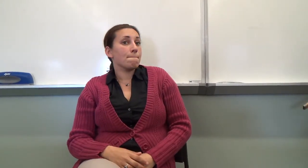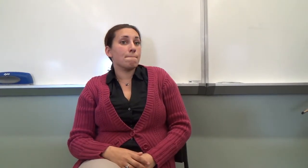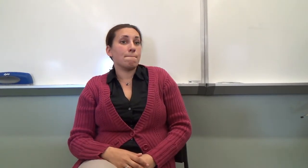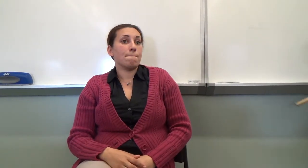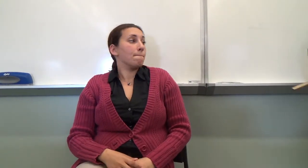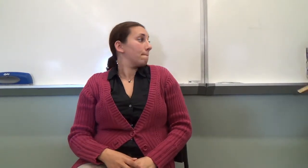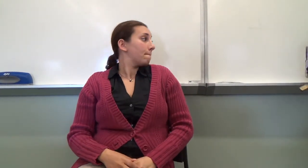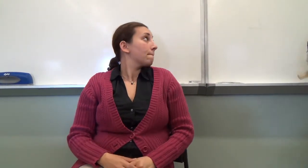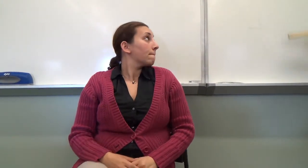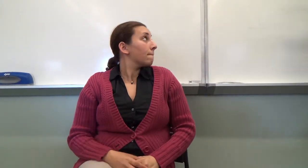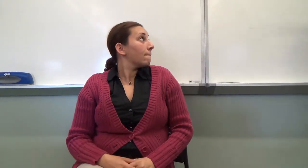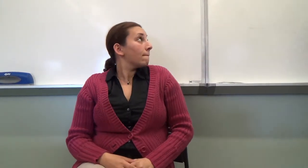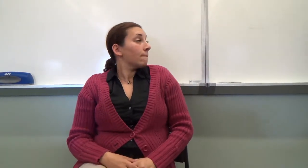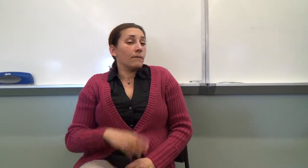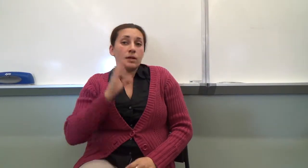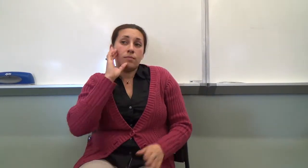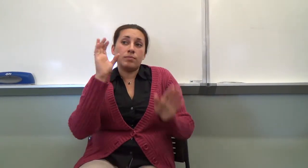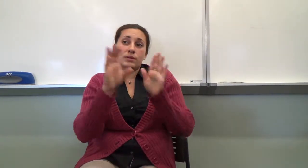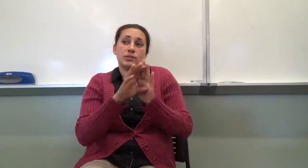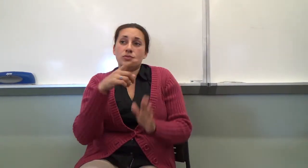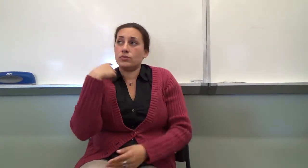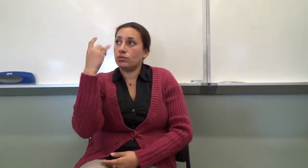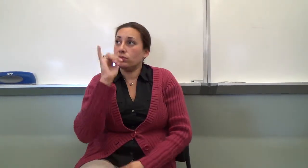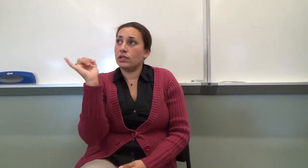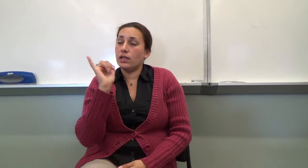And the picture would go something like this.